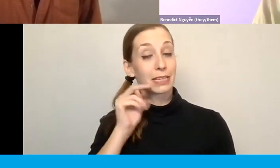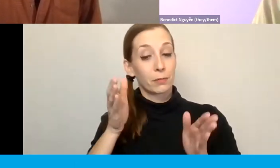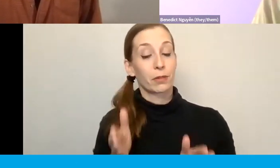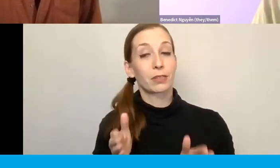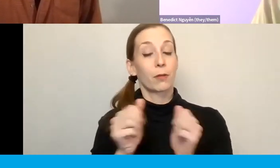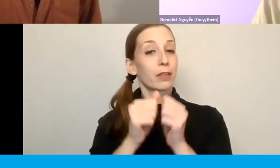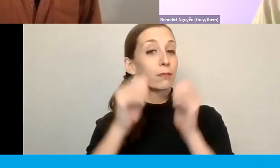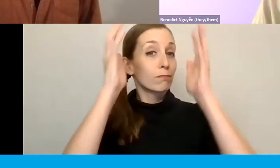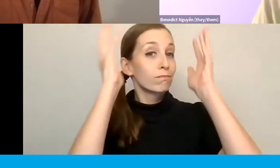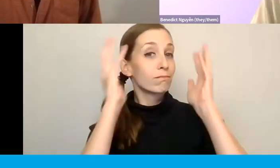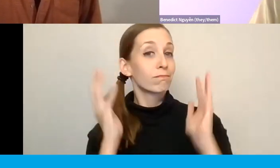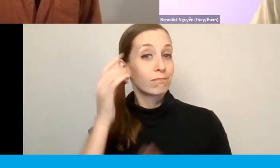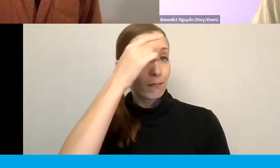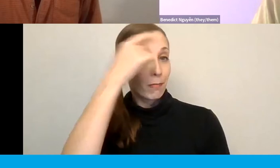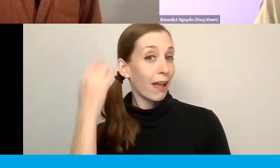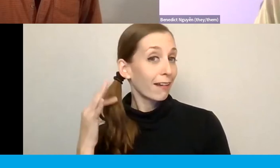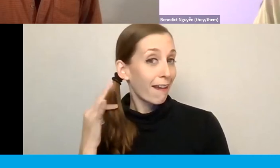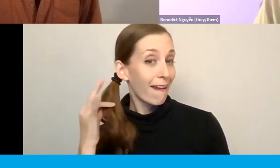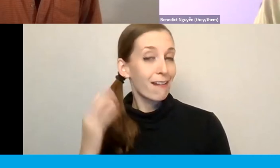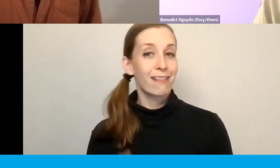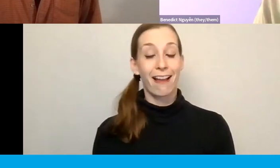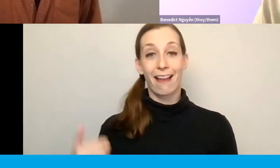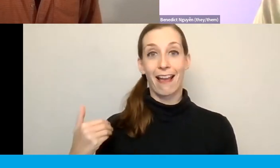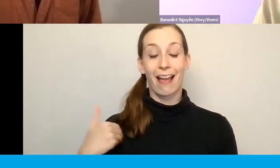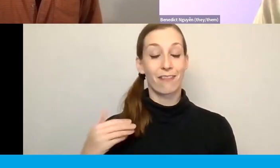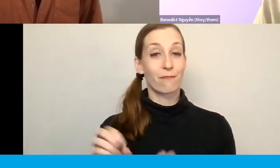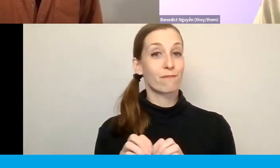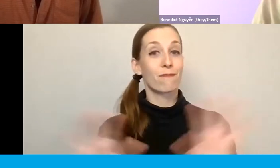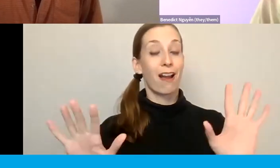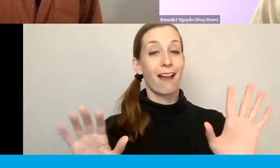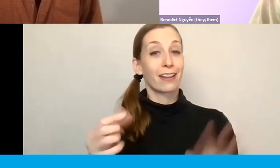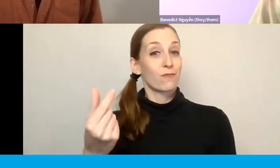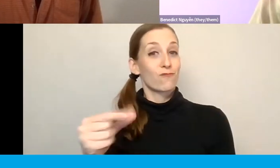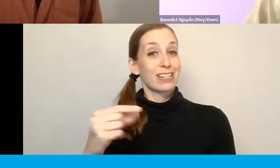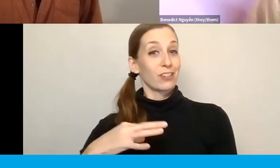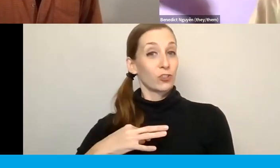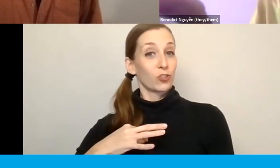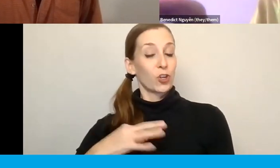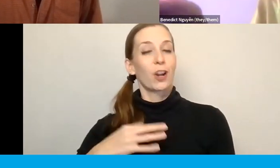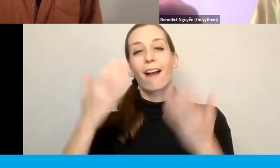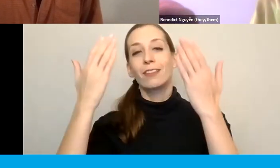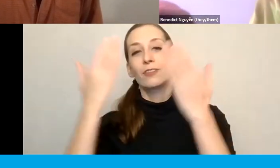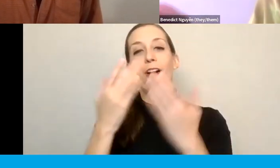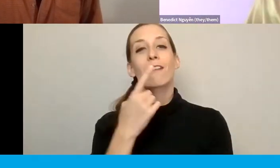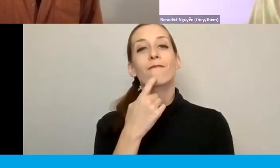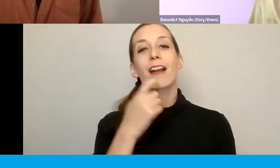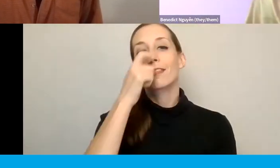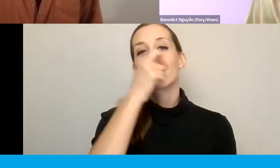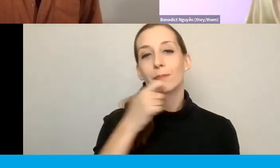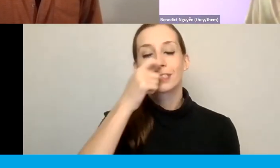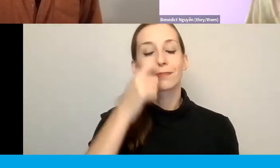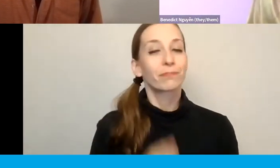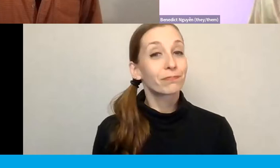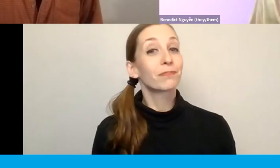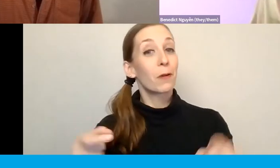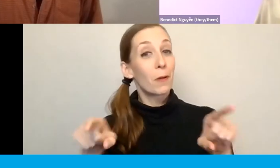I'm wearing a loud lime green shirt and dark red lipstick. And I have the pleasure